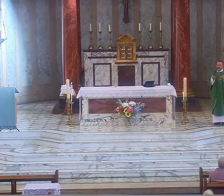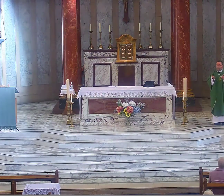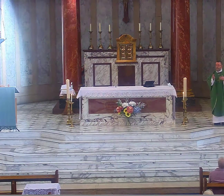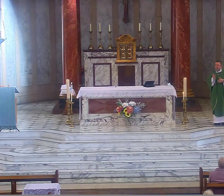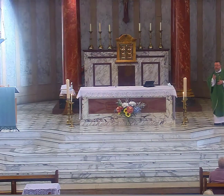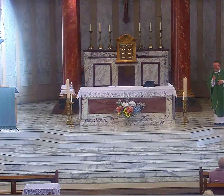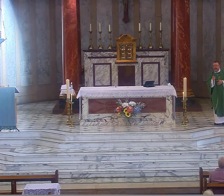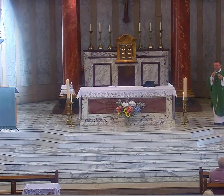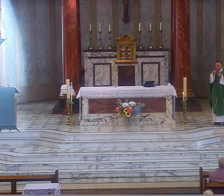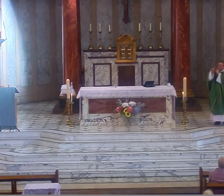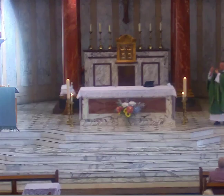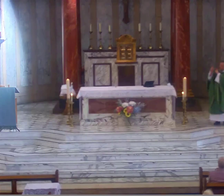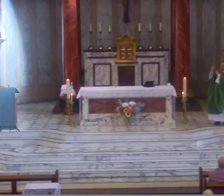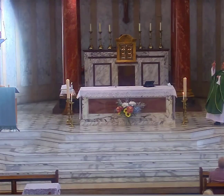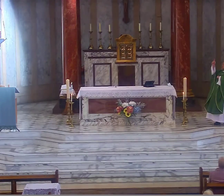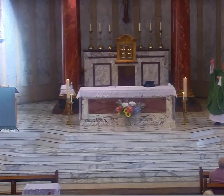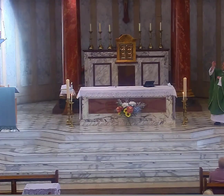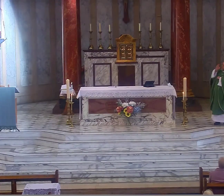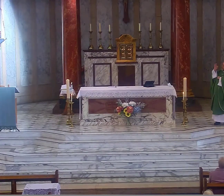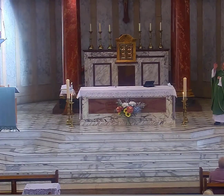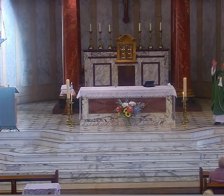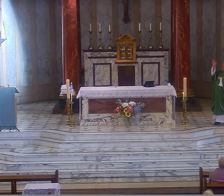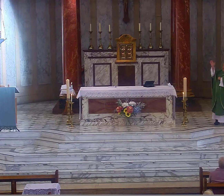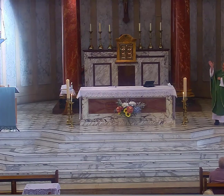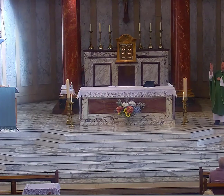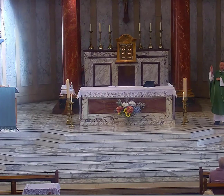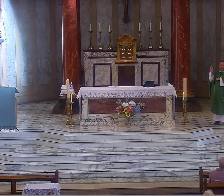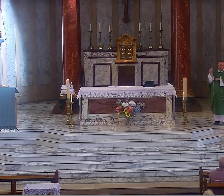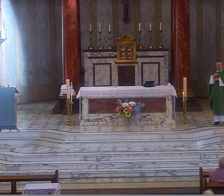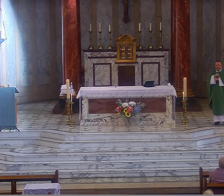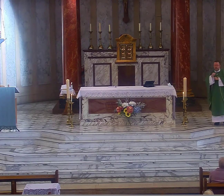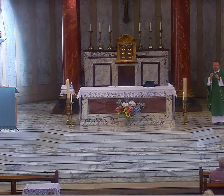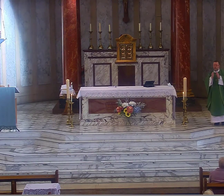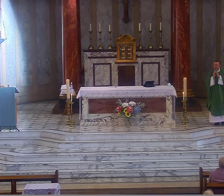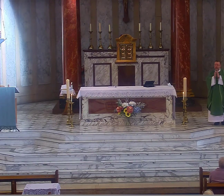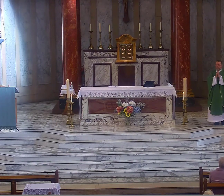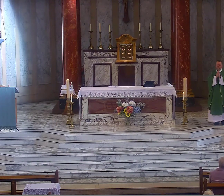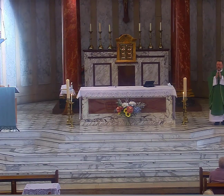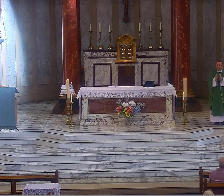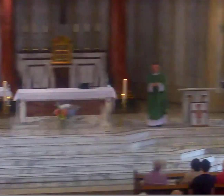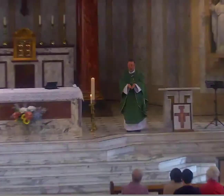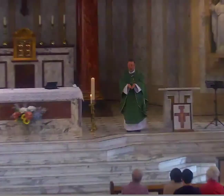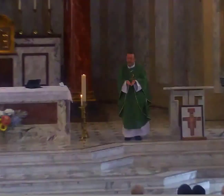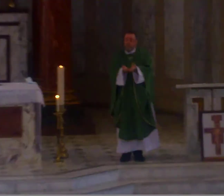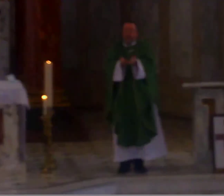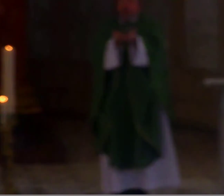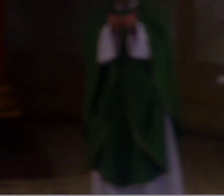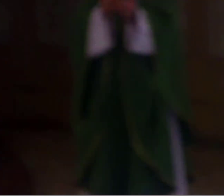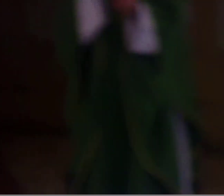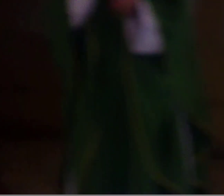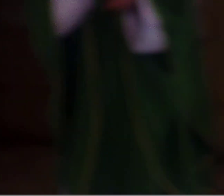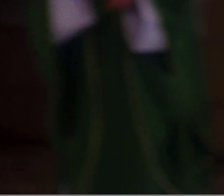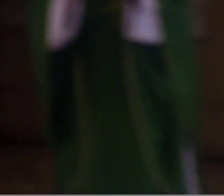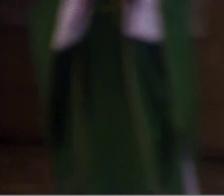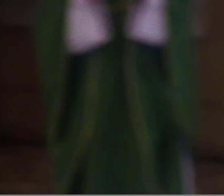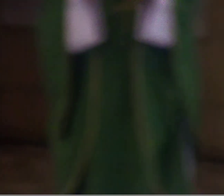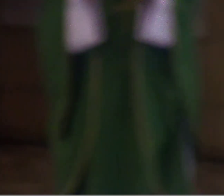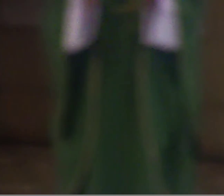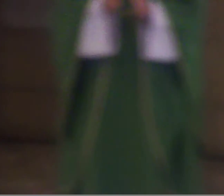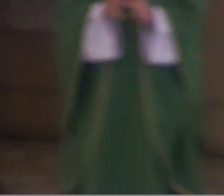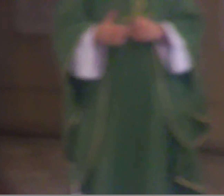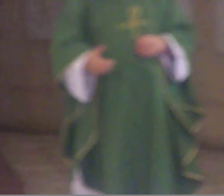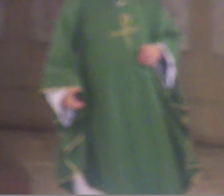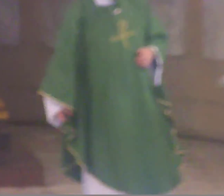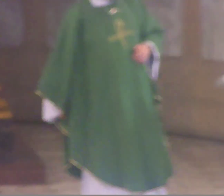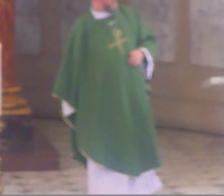So now, again, we turn to God, asking Him to listen to our prayers that we offer in the name